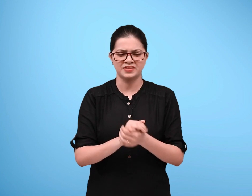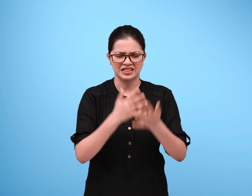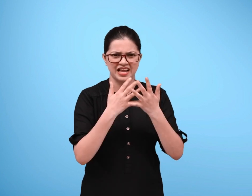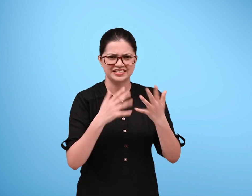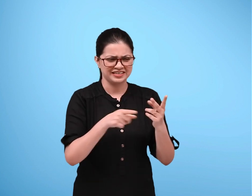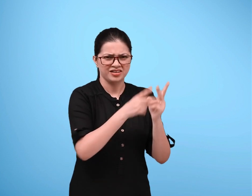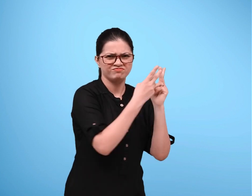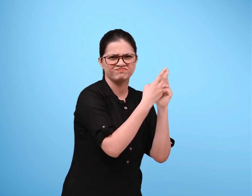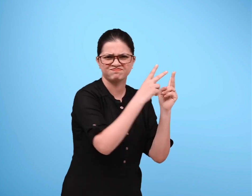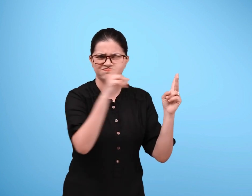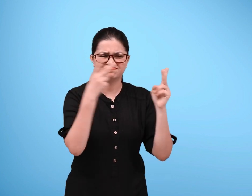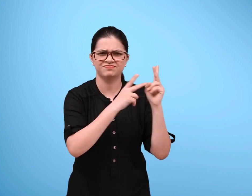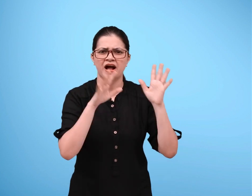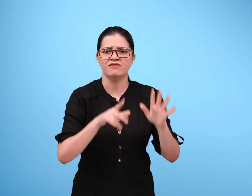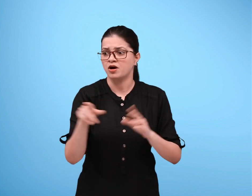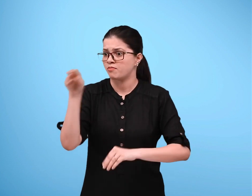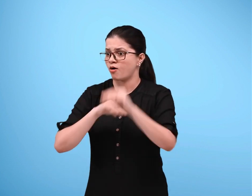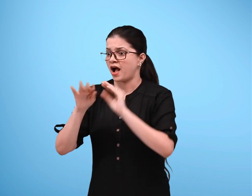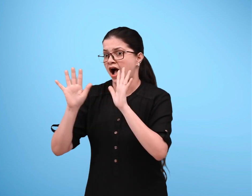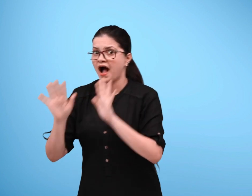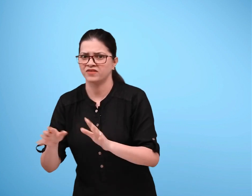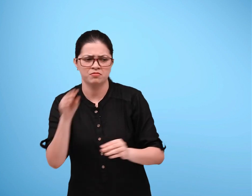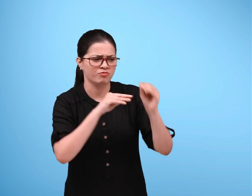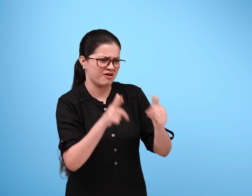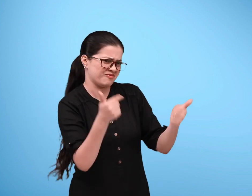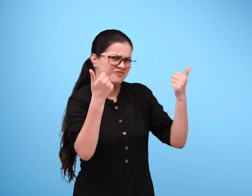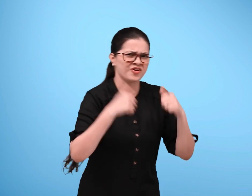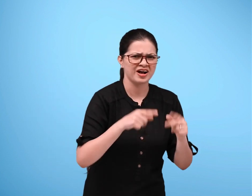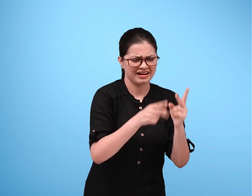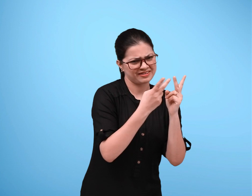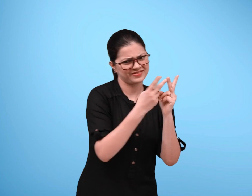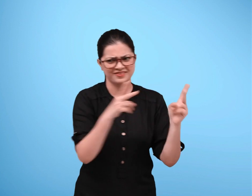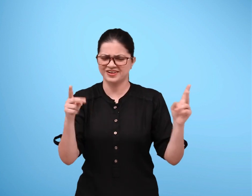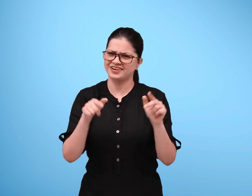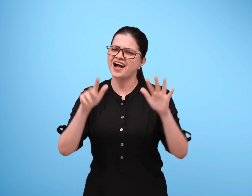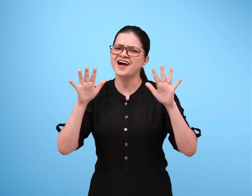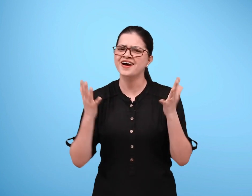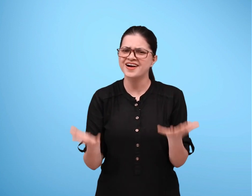How did you decide whether an object is in motion or at rest?